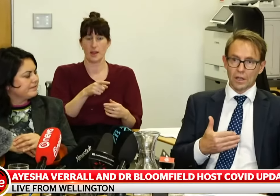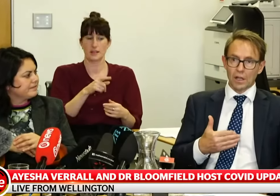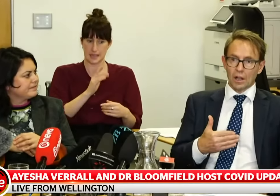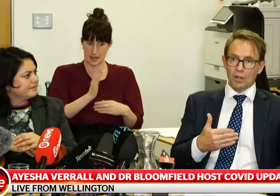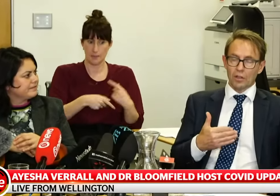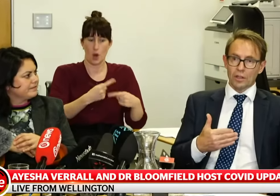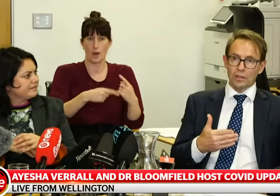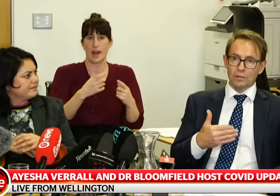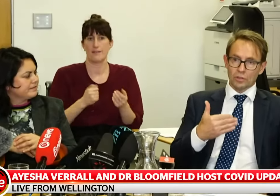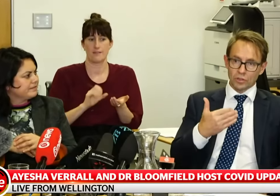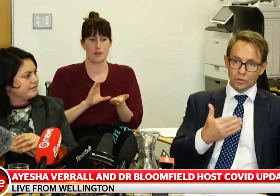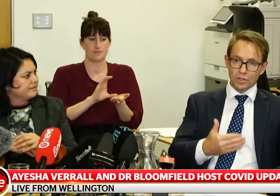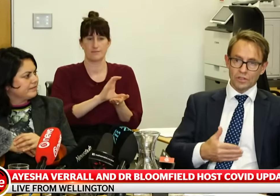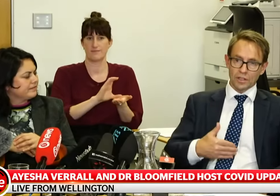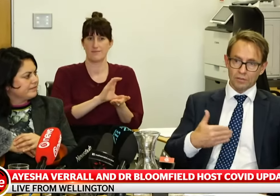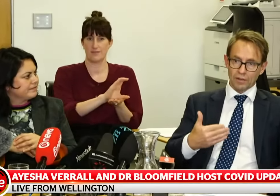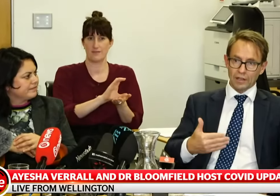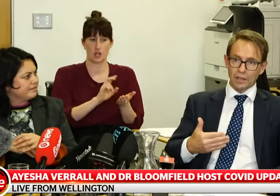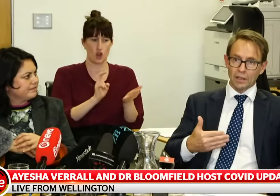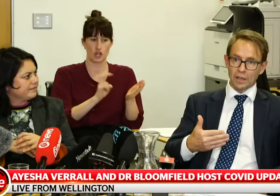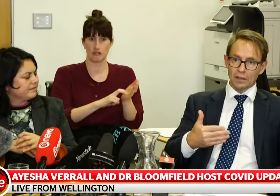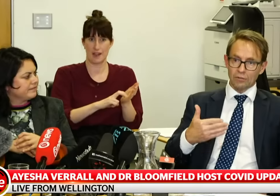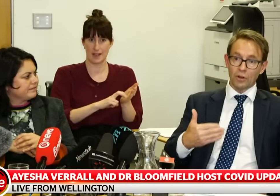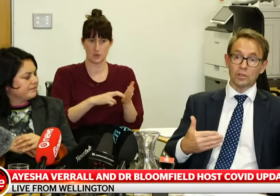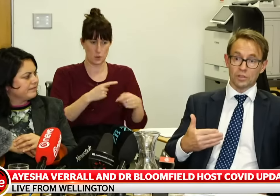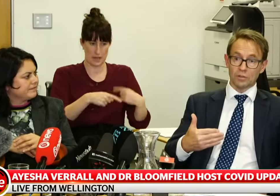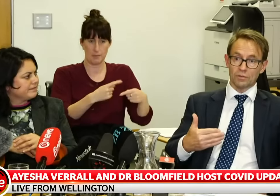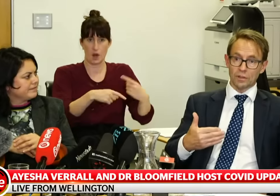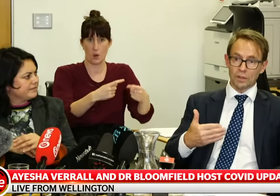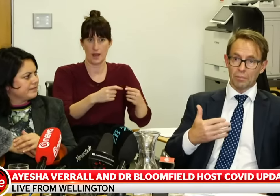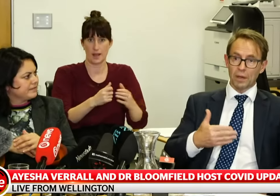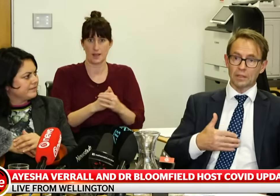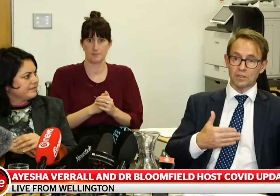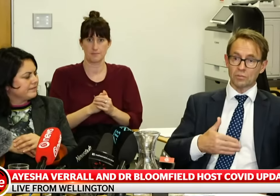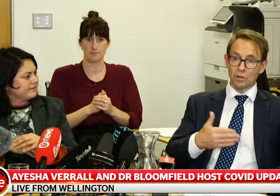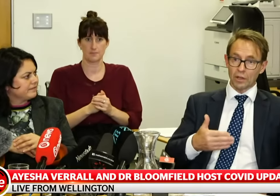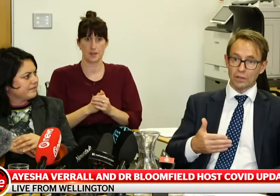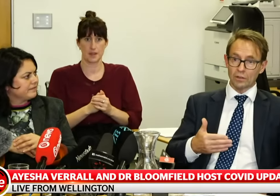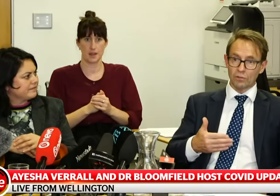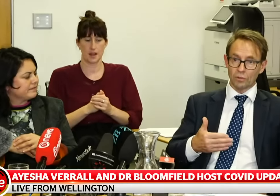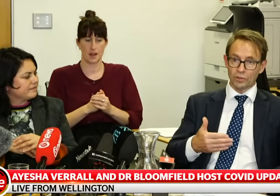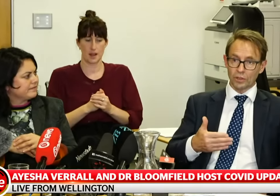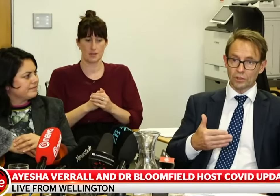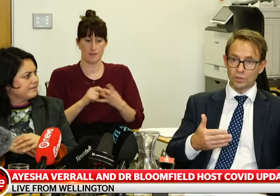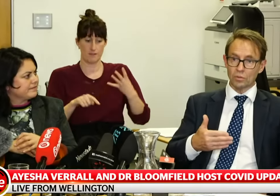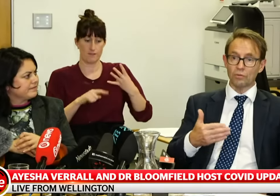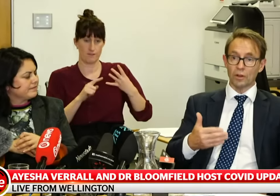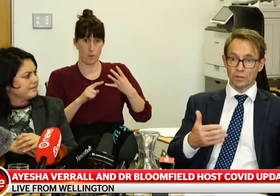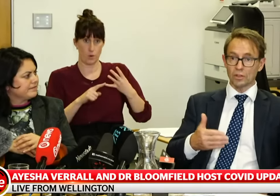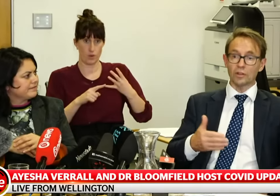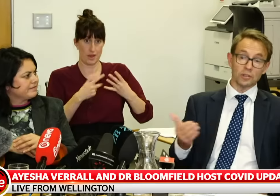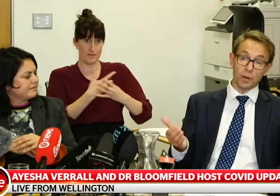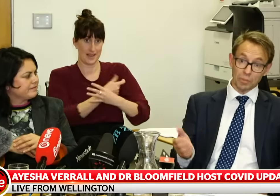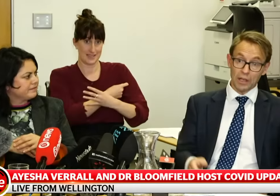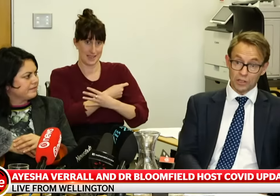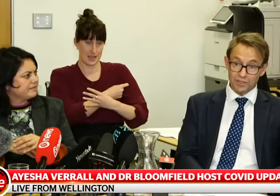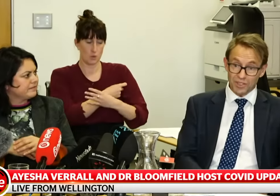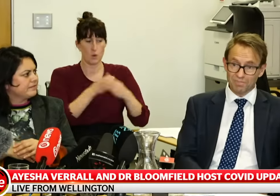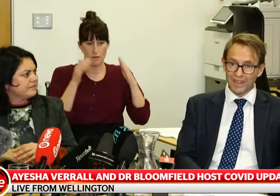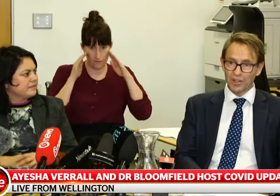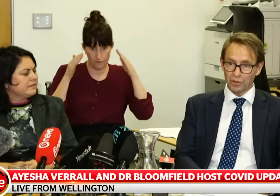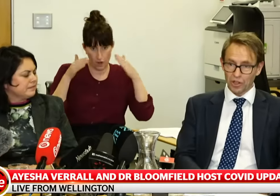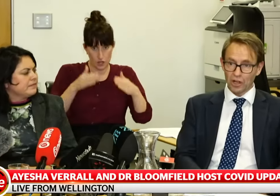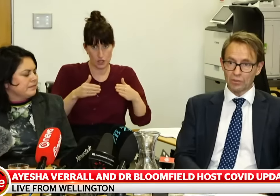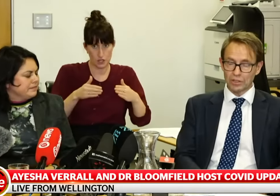that the resources and the funding and the focus of the campaigns to roll out the fourth dose will focus on those